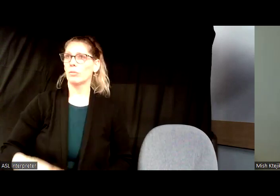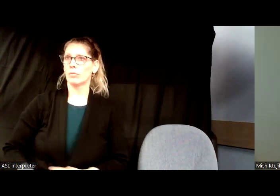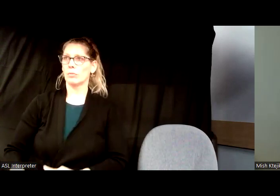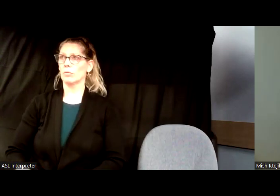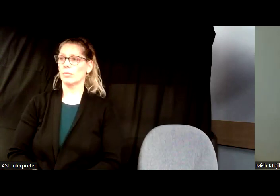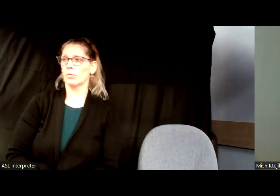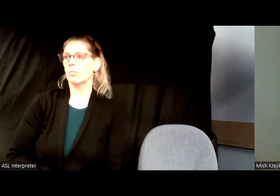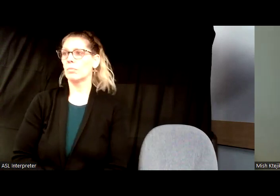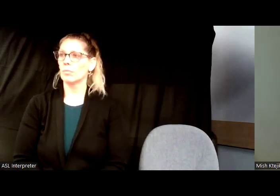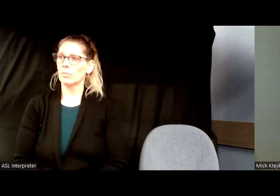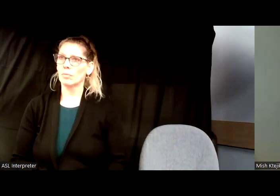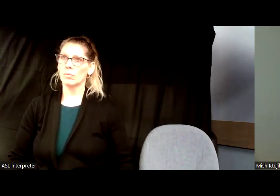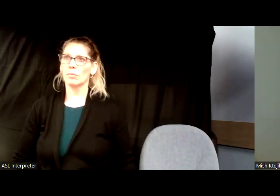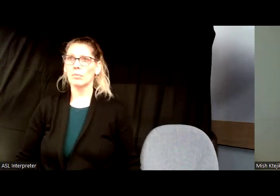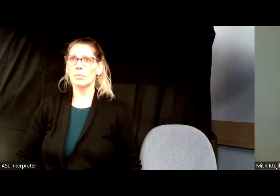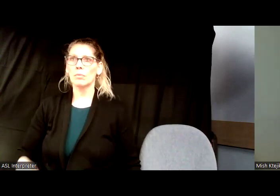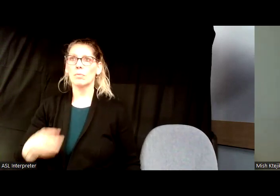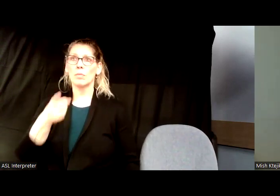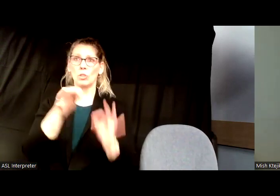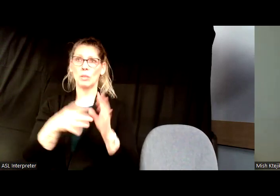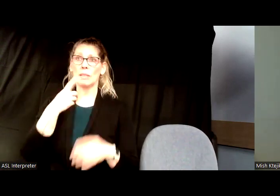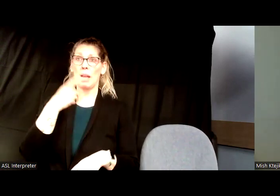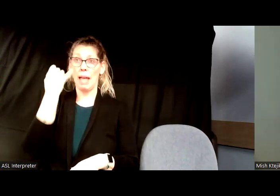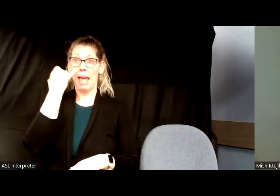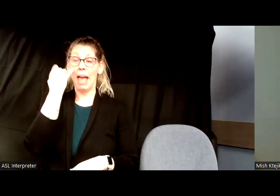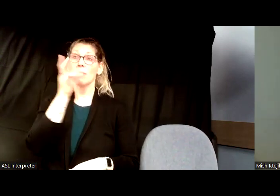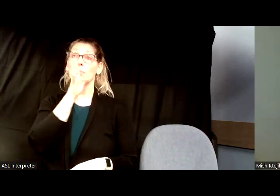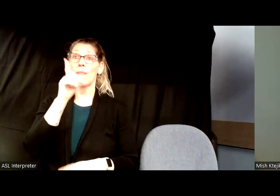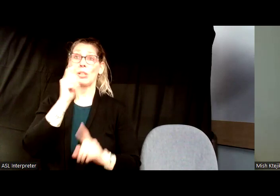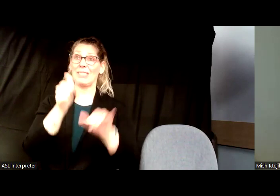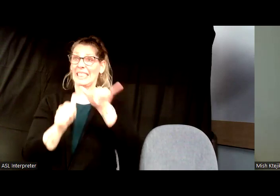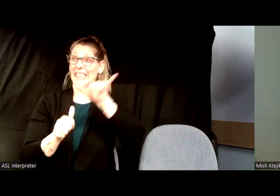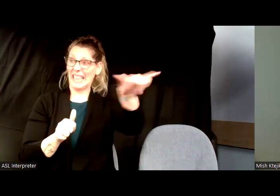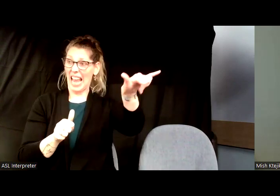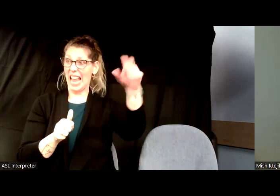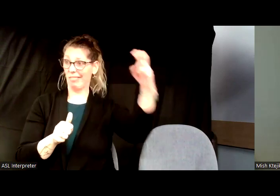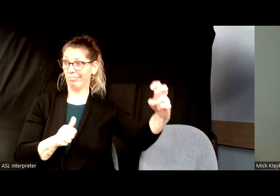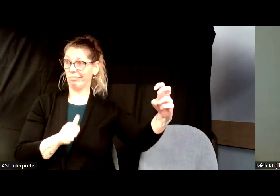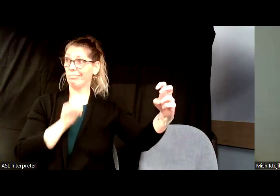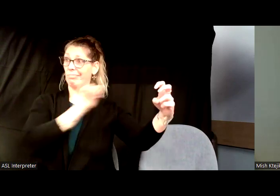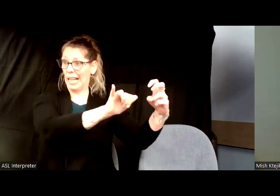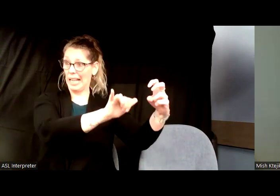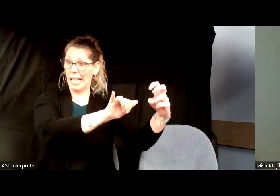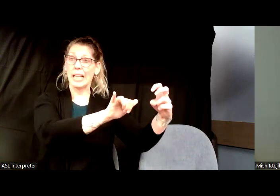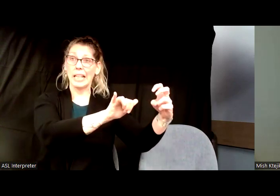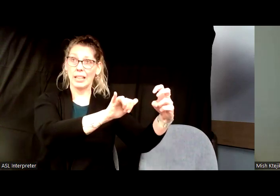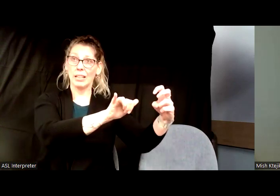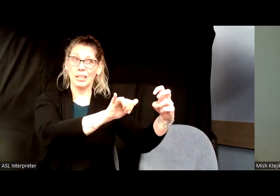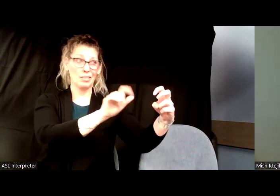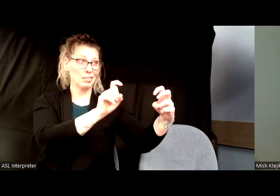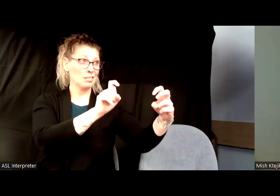So maybe if this is the interpreter speaking, so maybe if you're gonna speak for yourself, then you can stay seated where you're at.